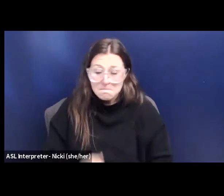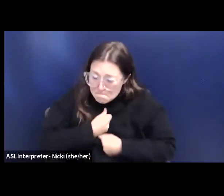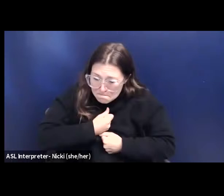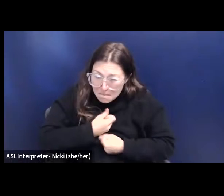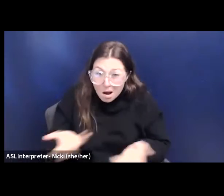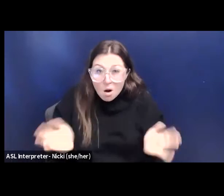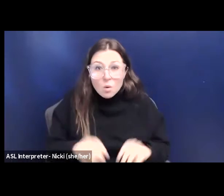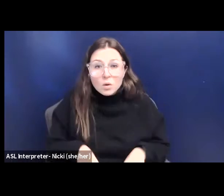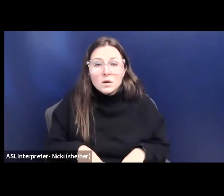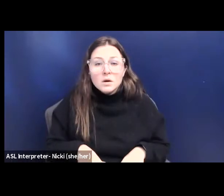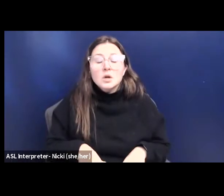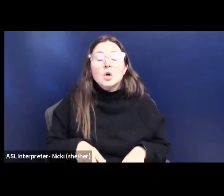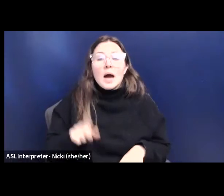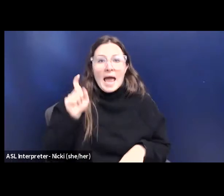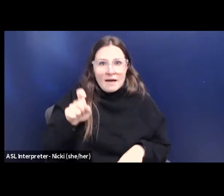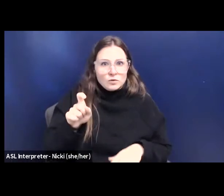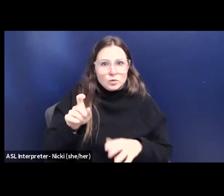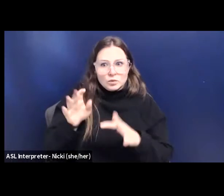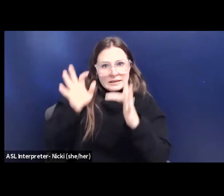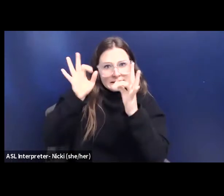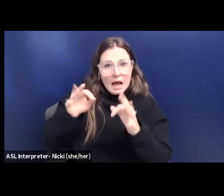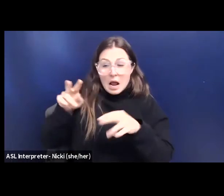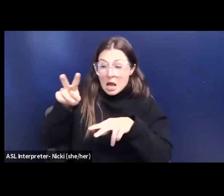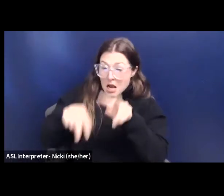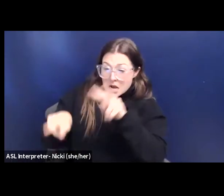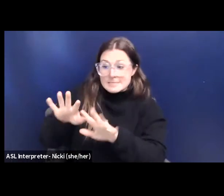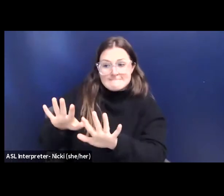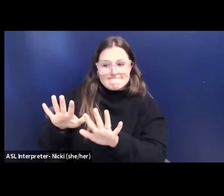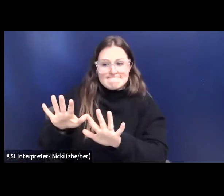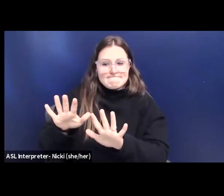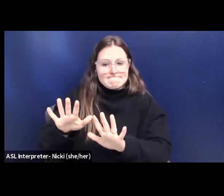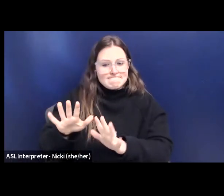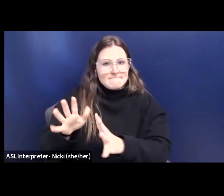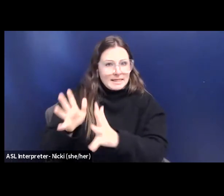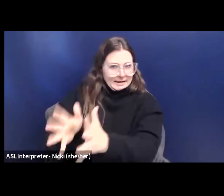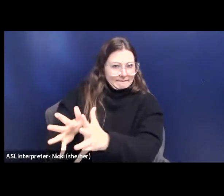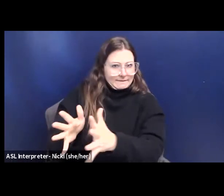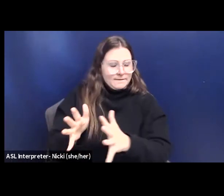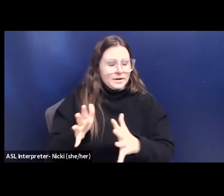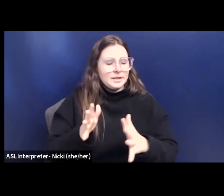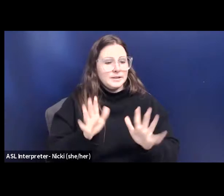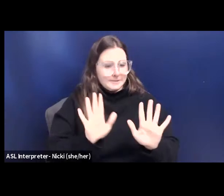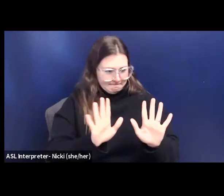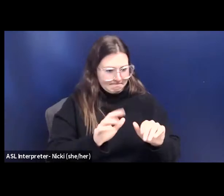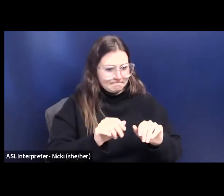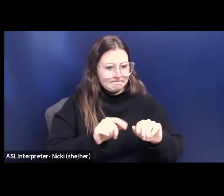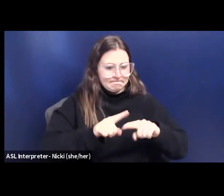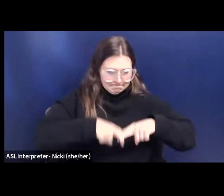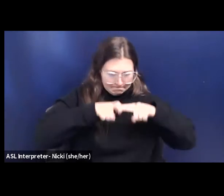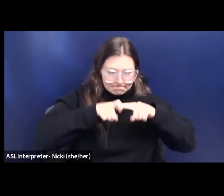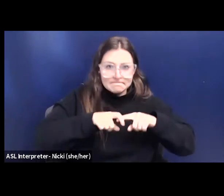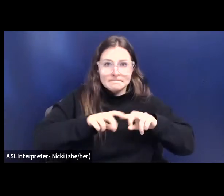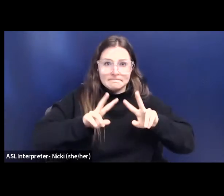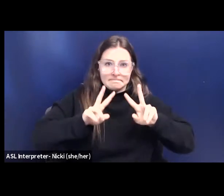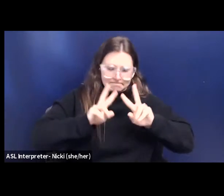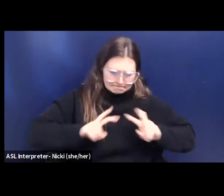it is a practice, right? And so, you know, we cannot do this work in a way that mirrors the